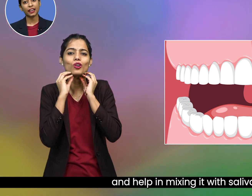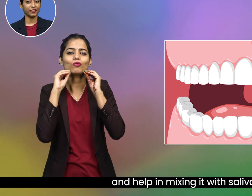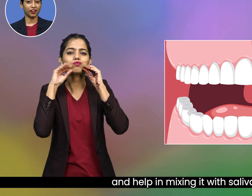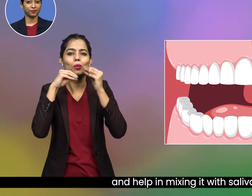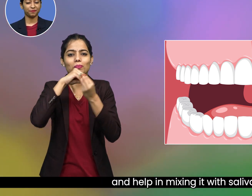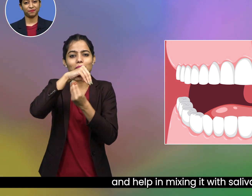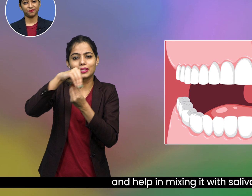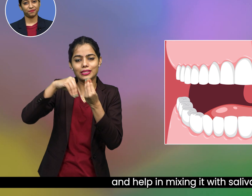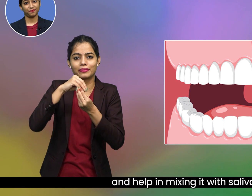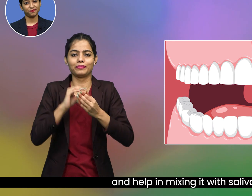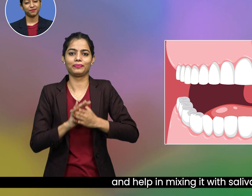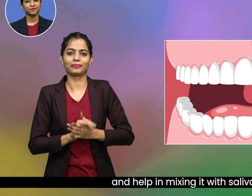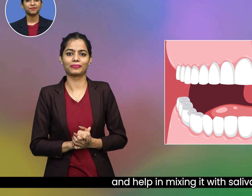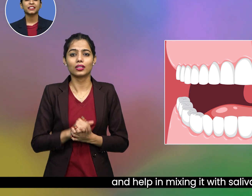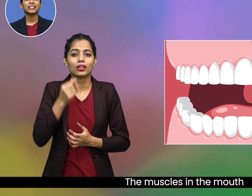with saliva.